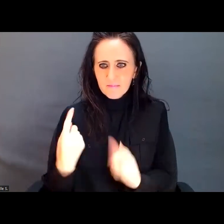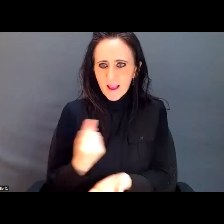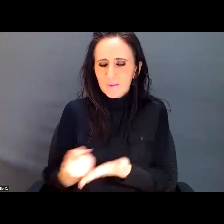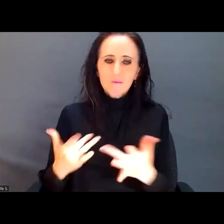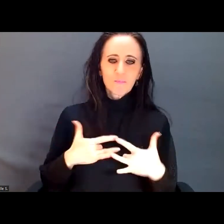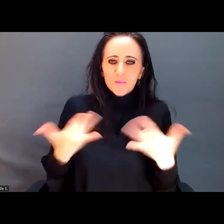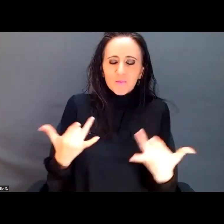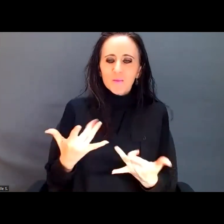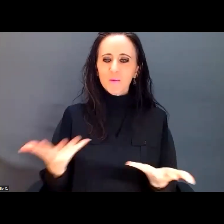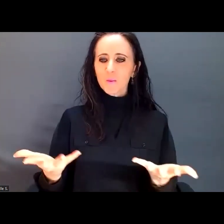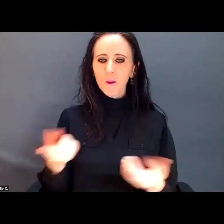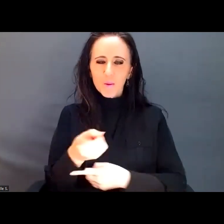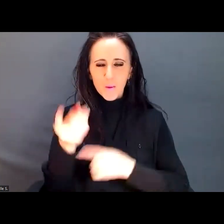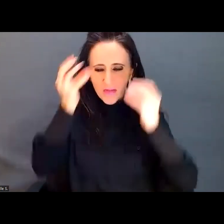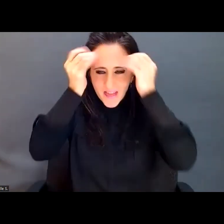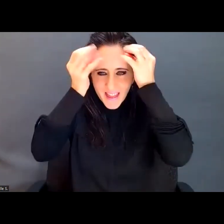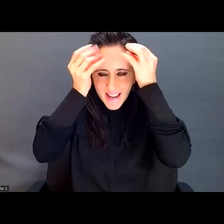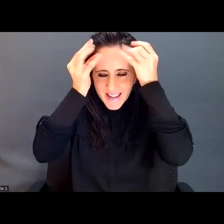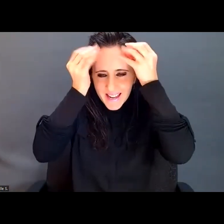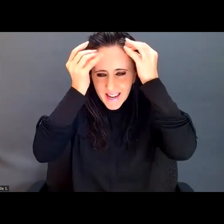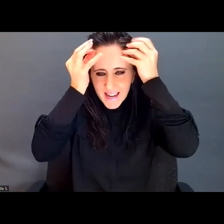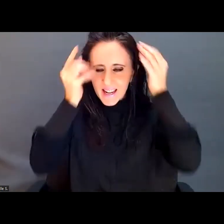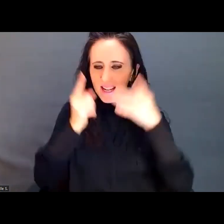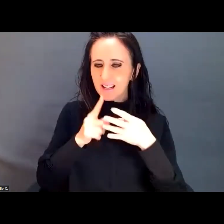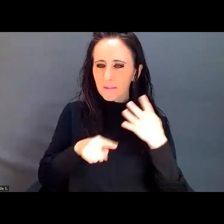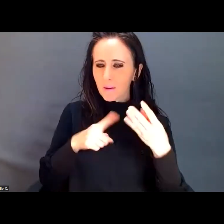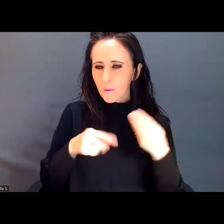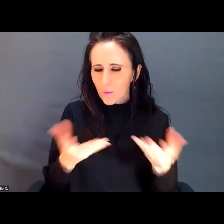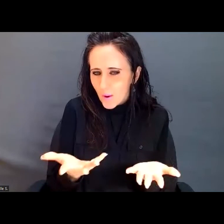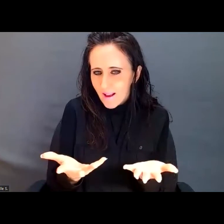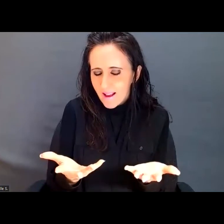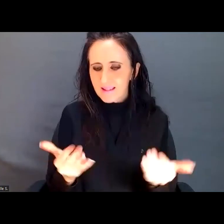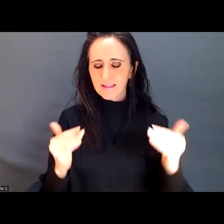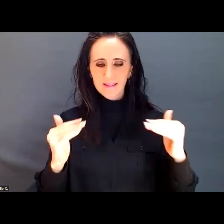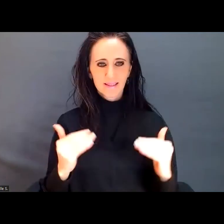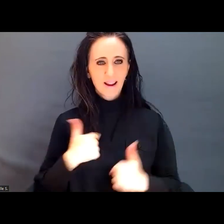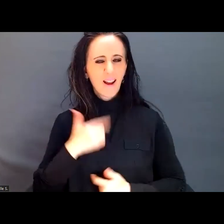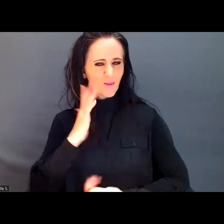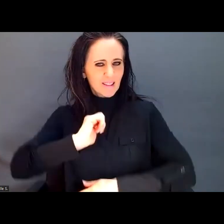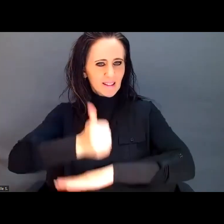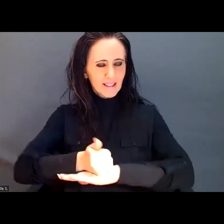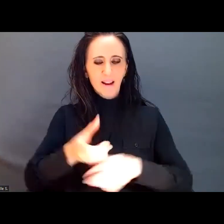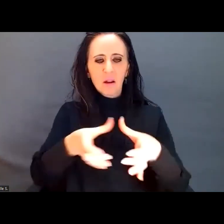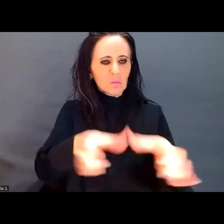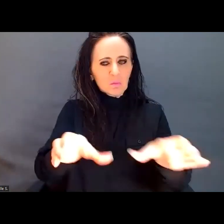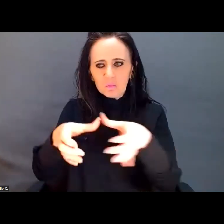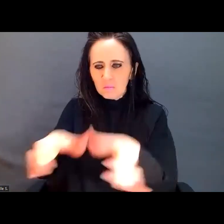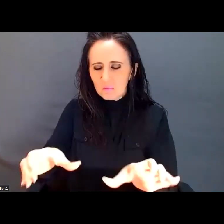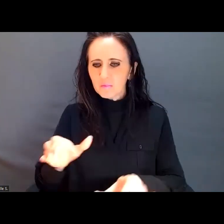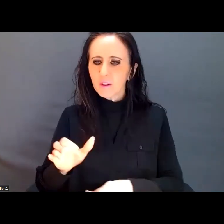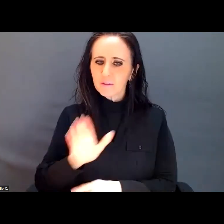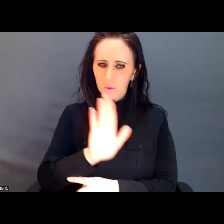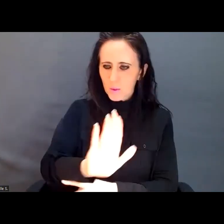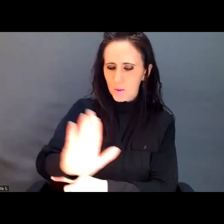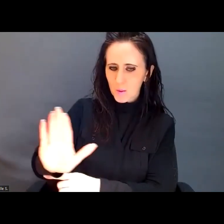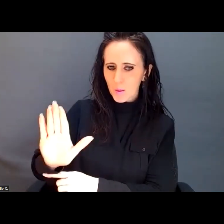frame is, since we last met? I'm going to put you in breakout rooms with your buddies, teams of 2s, 3s, however your